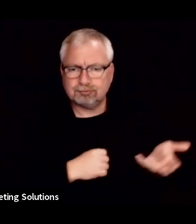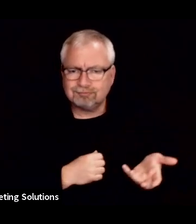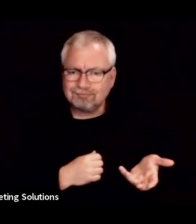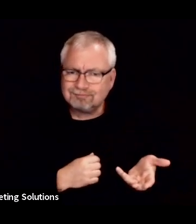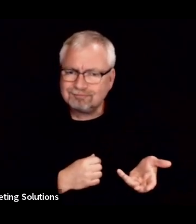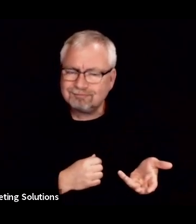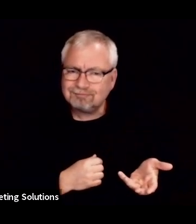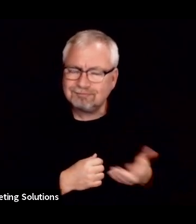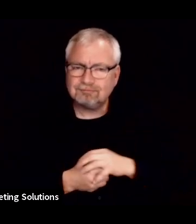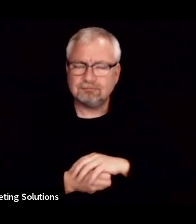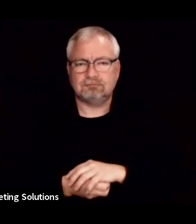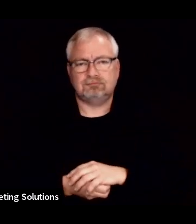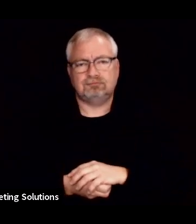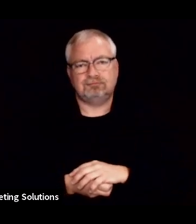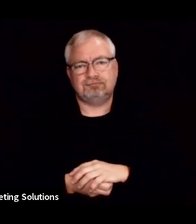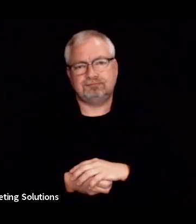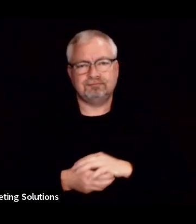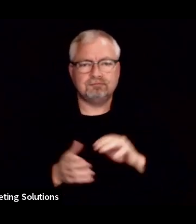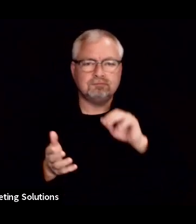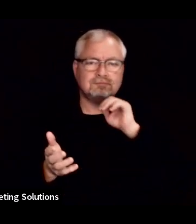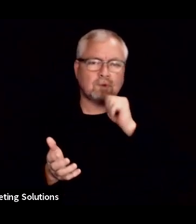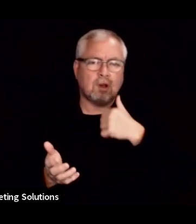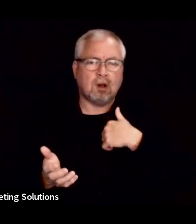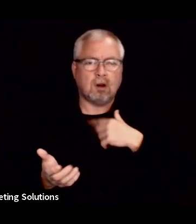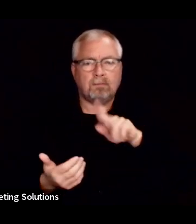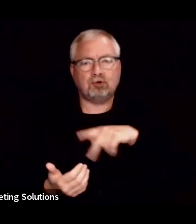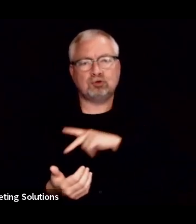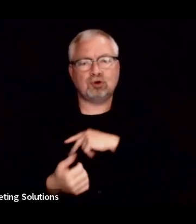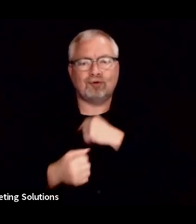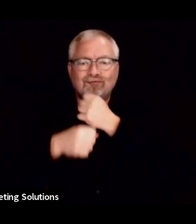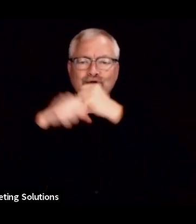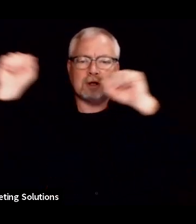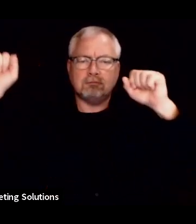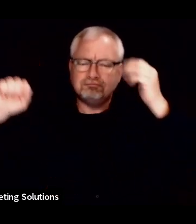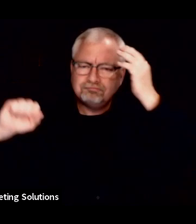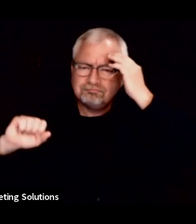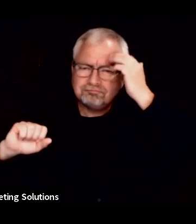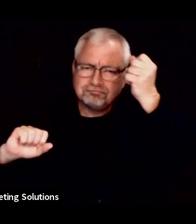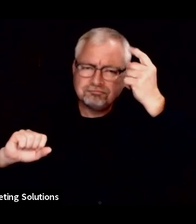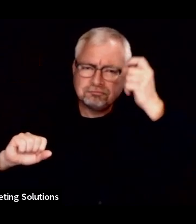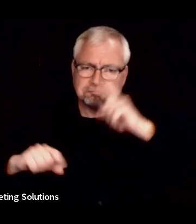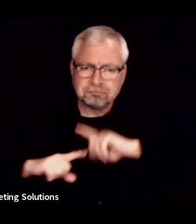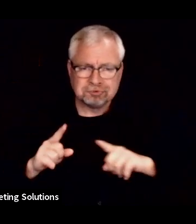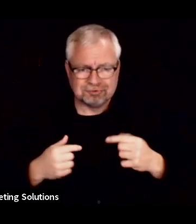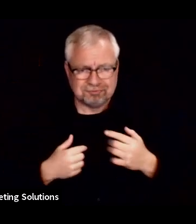matter of personal freedom, it's a matter of the impact that we have on each other. So,